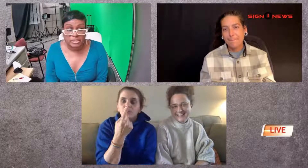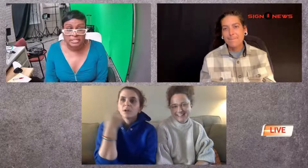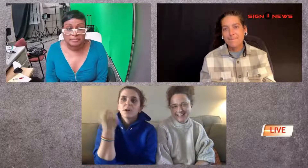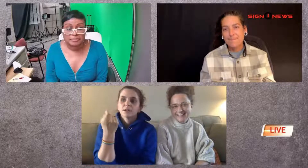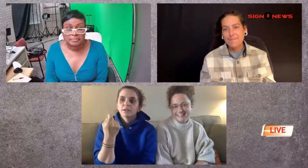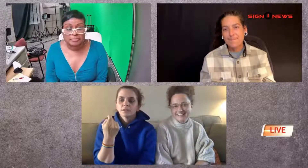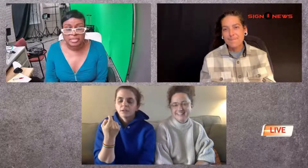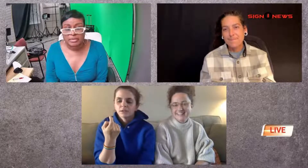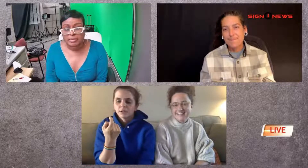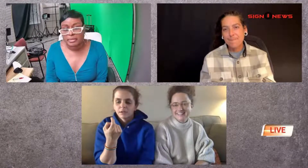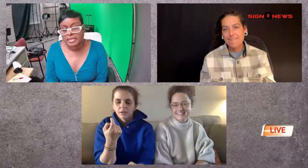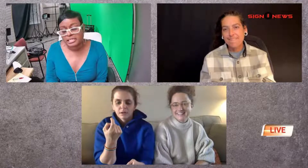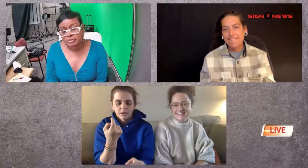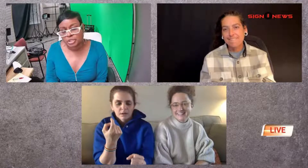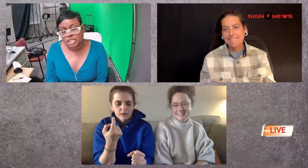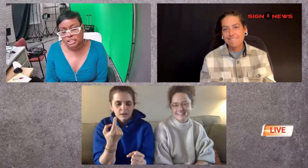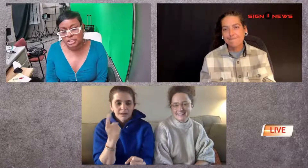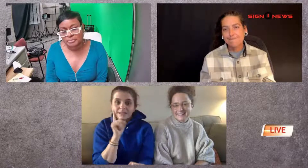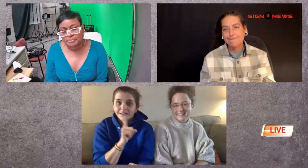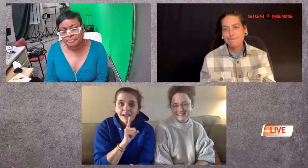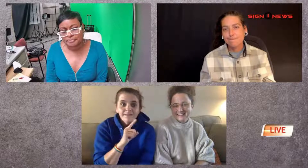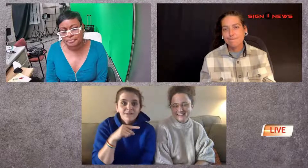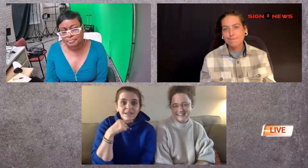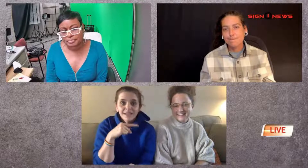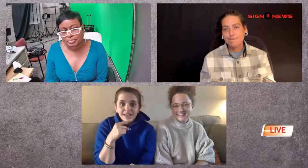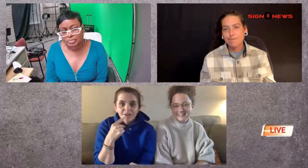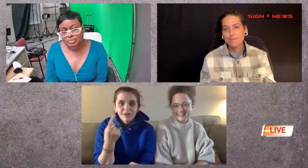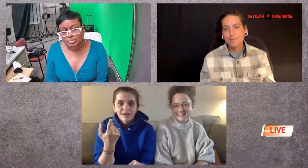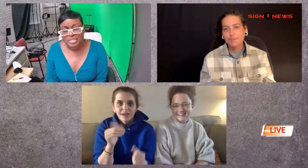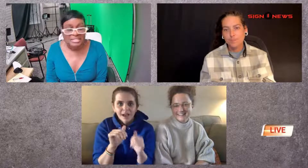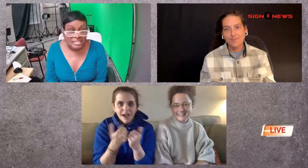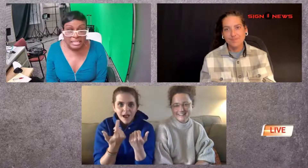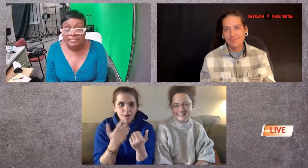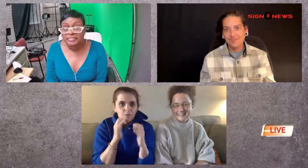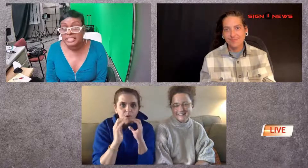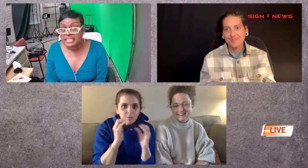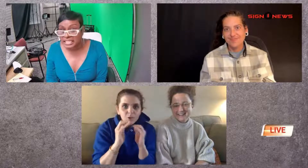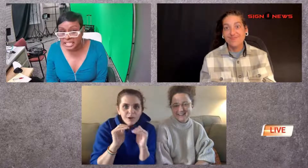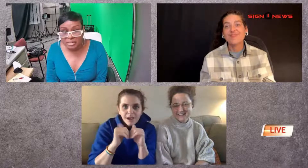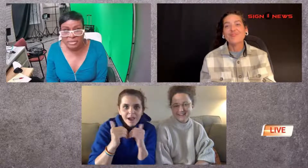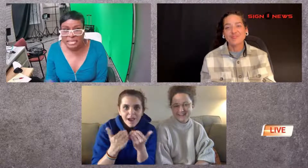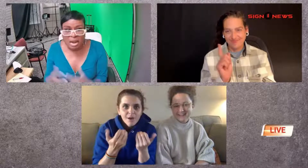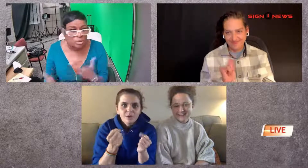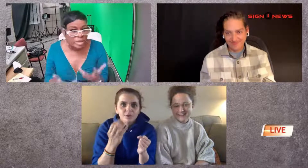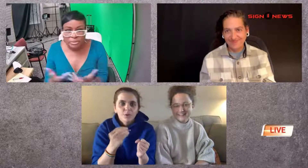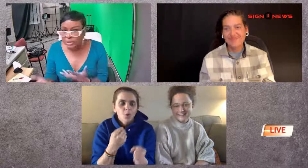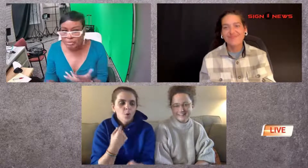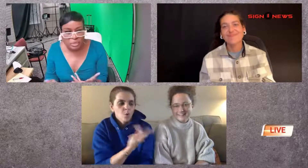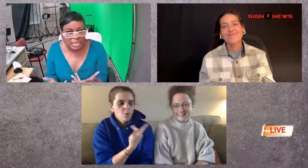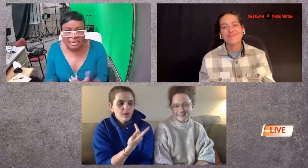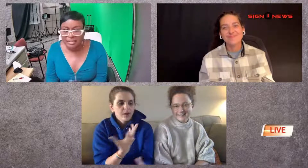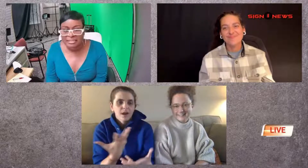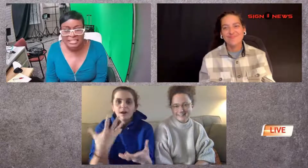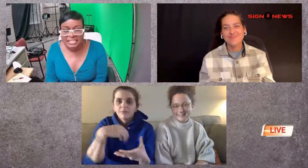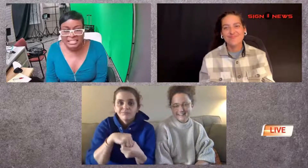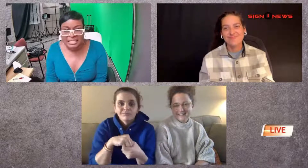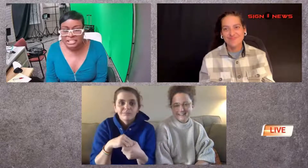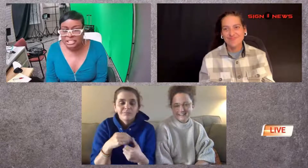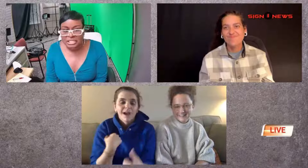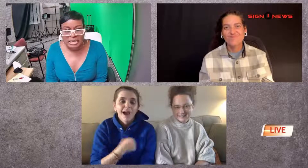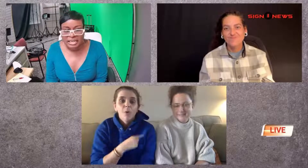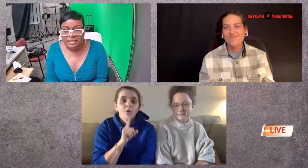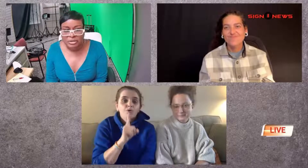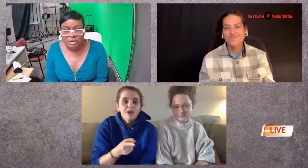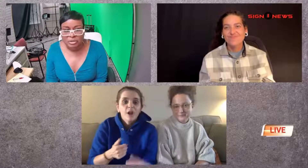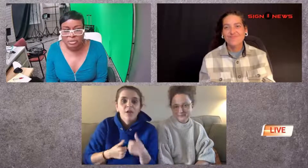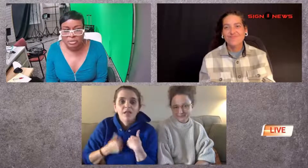levels, because the production is deaf and hearing, how we're able to communicate. She